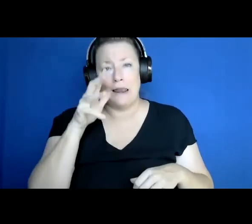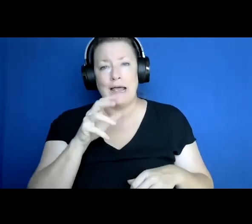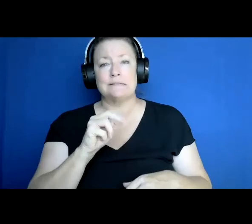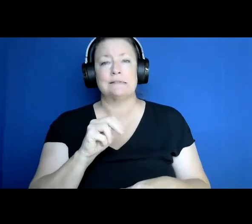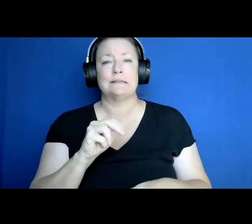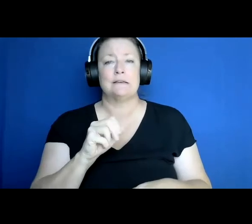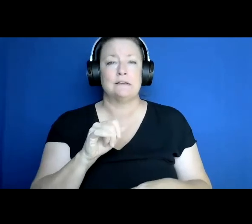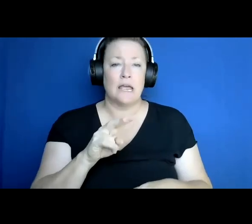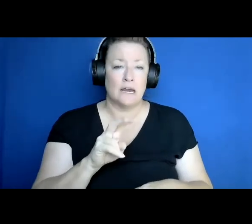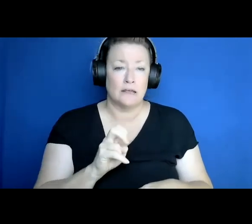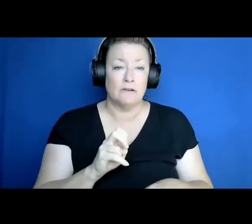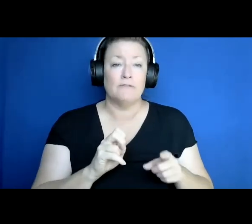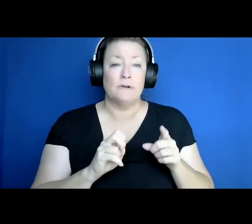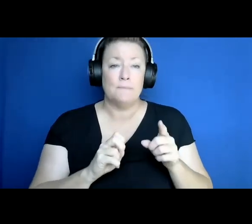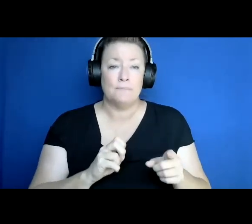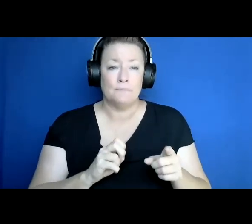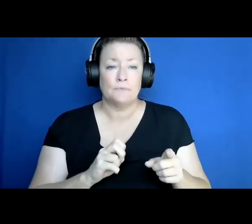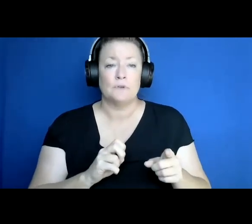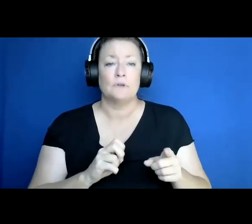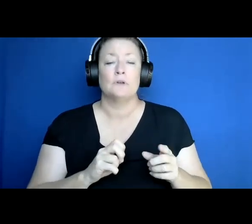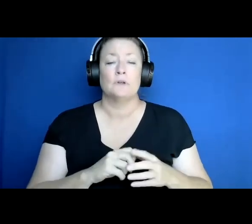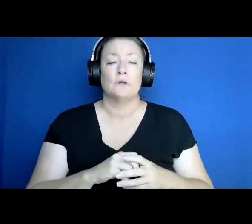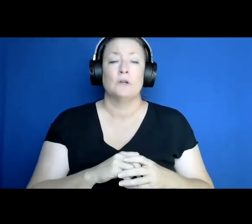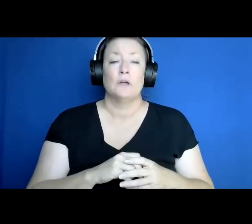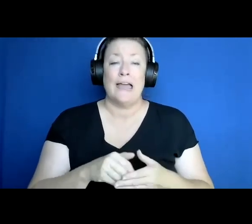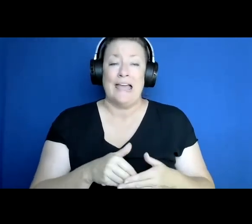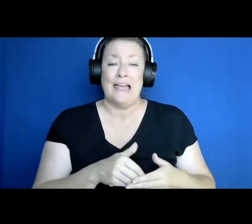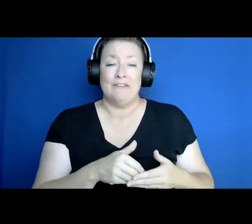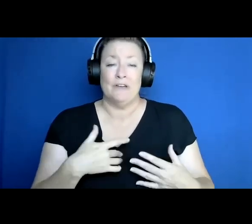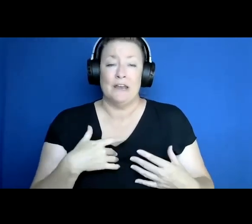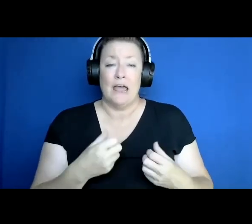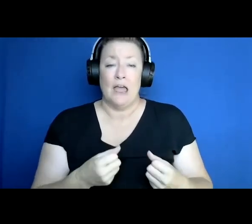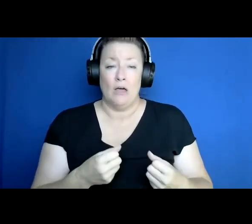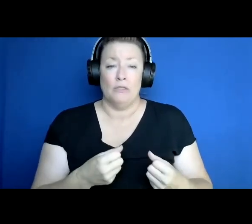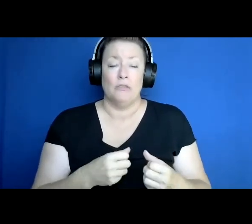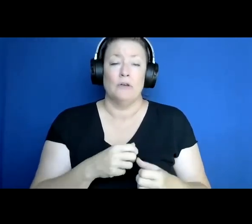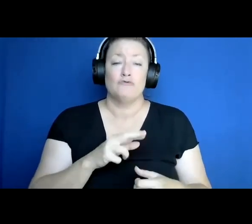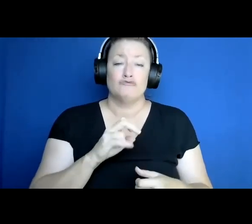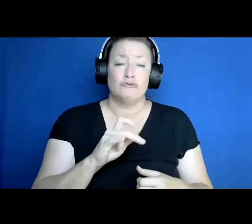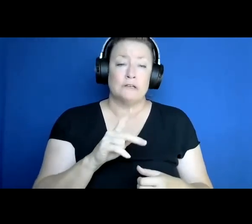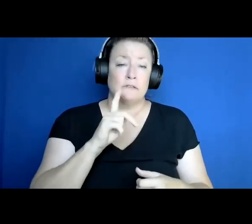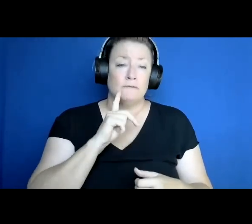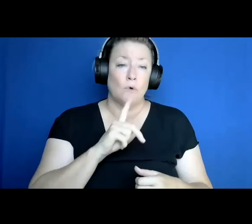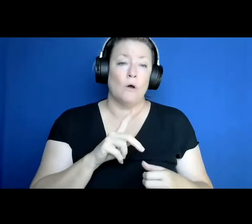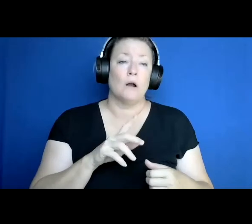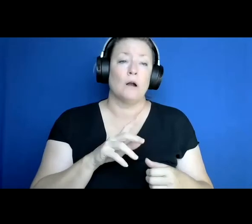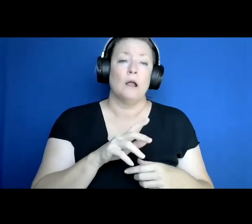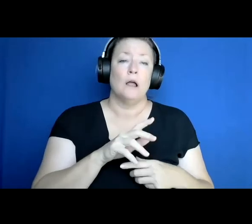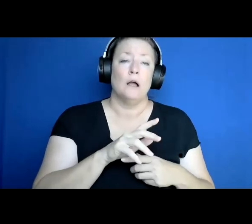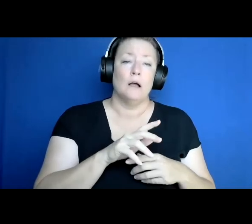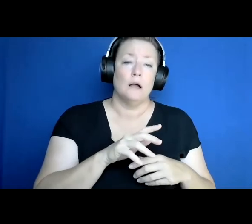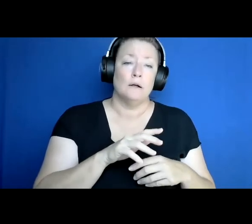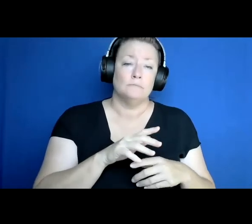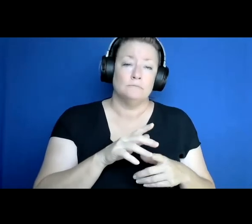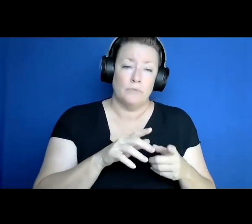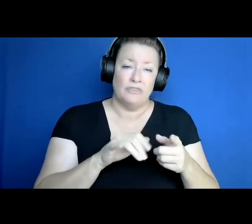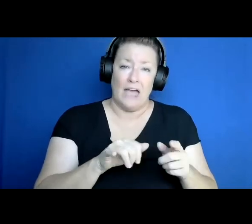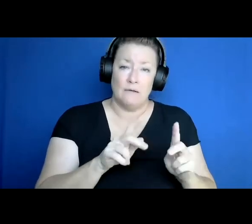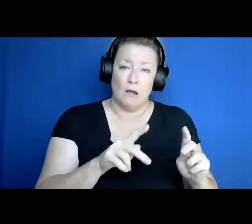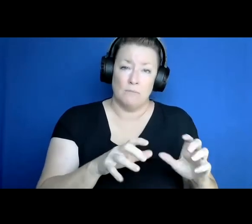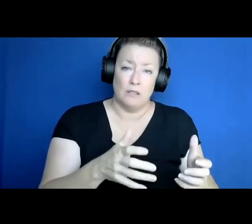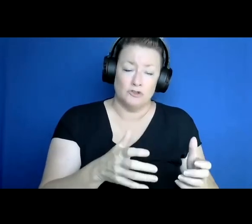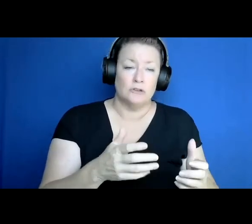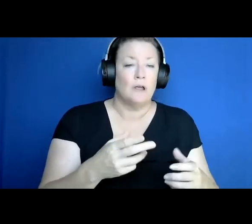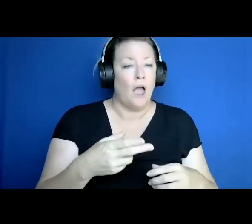That being, as a refresher, the infant health period of risk for American Indians and Alaska Natives actually had the highest